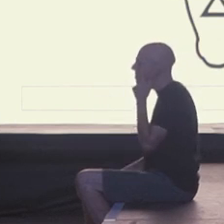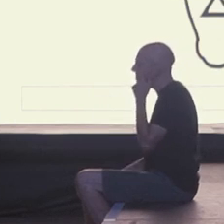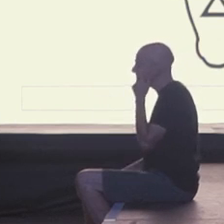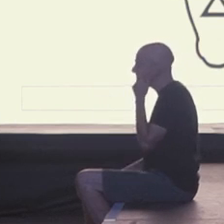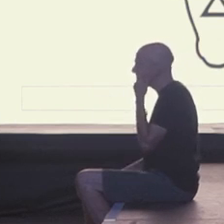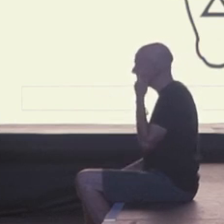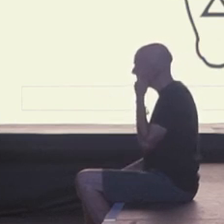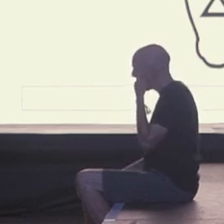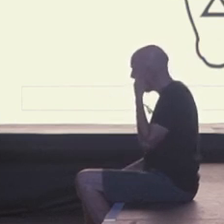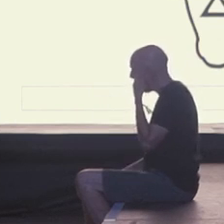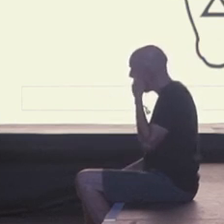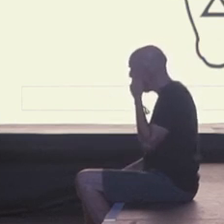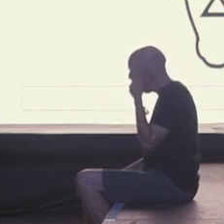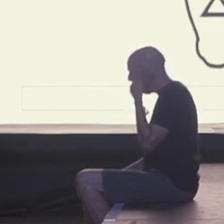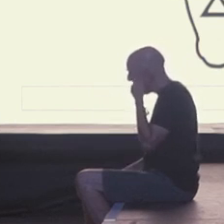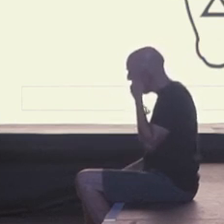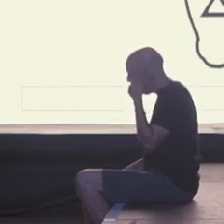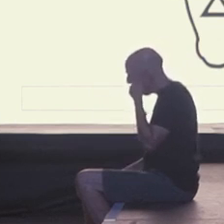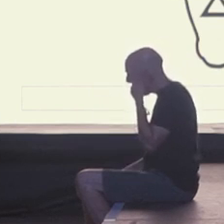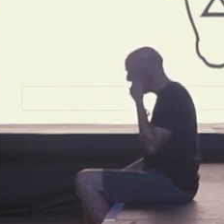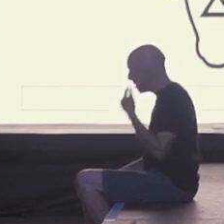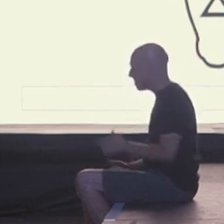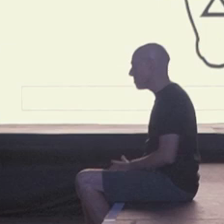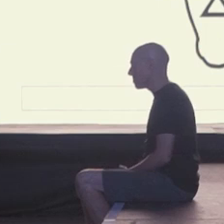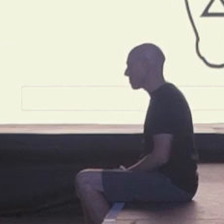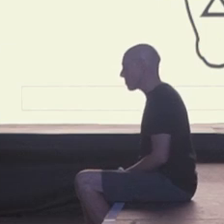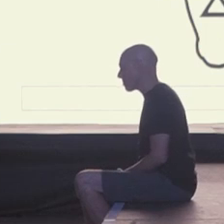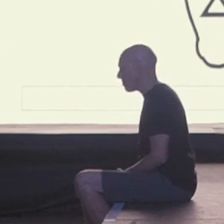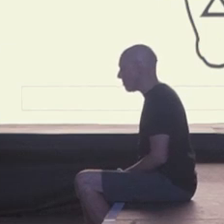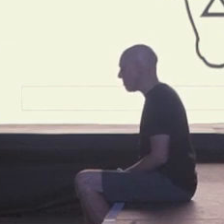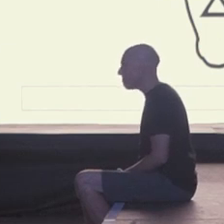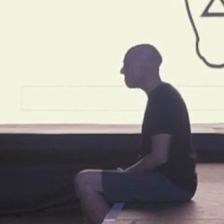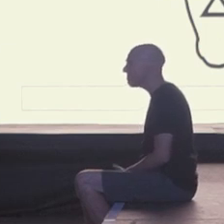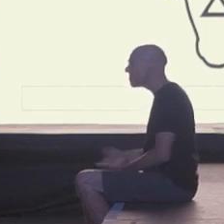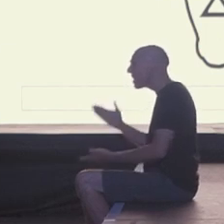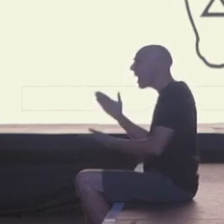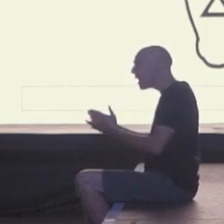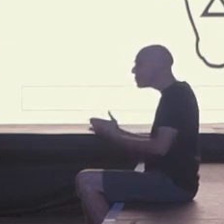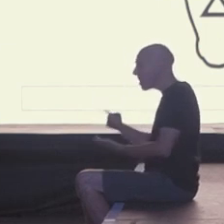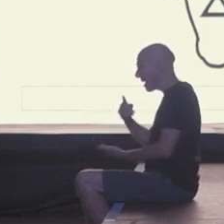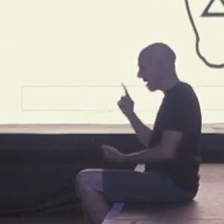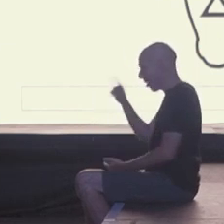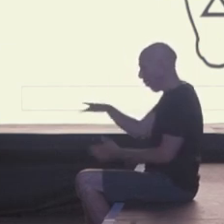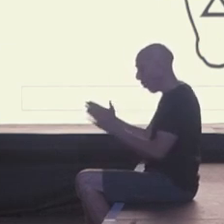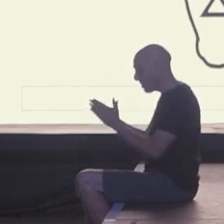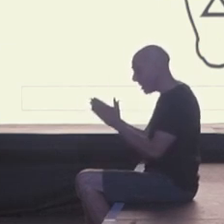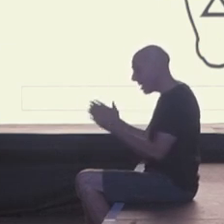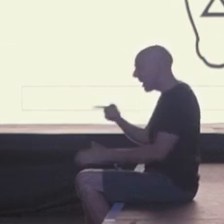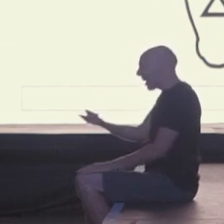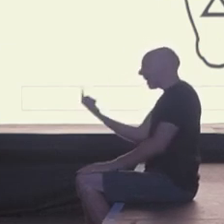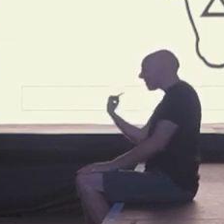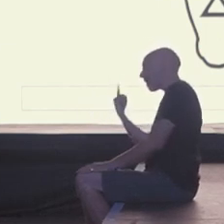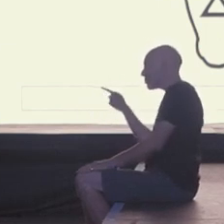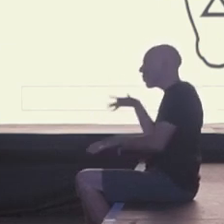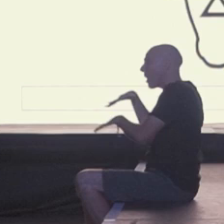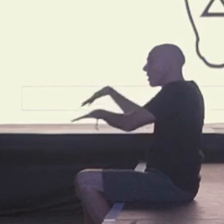Oh, okay, Claudia doesn't want it. Well, I think just come to some actions, right? Get involved. I don't think that's the easiest thing. Come down, if you